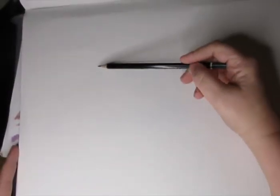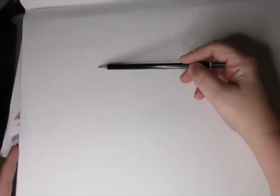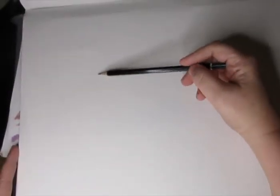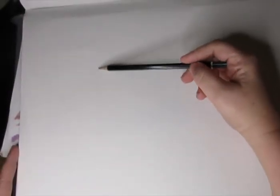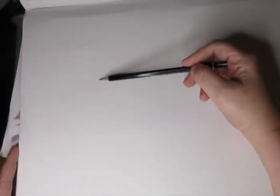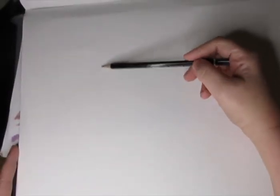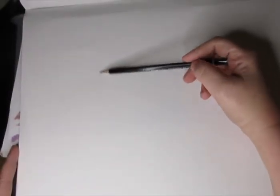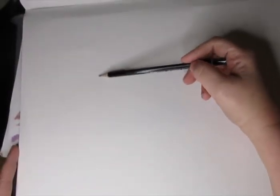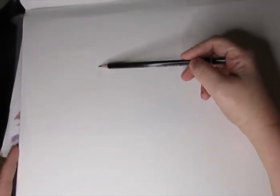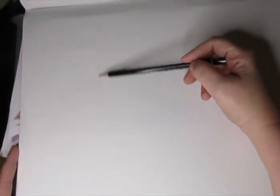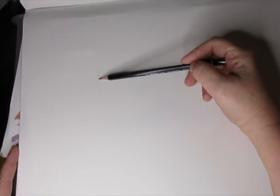through to dark.